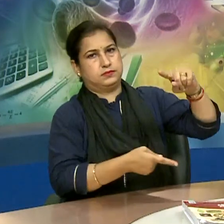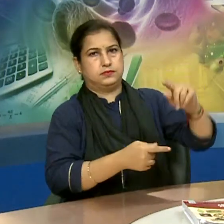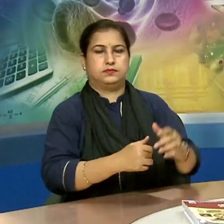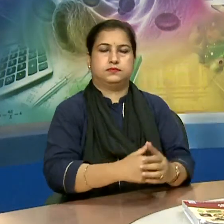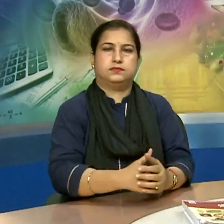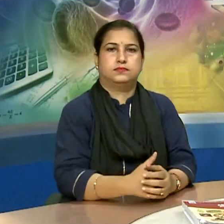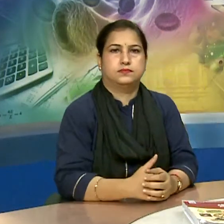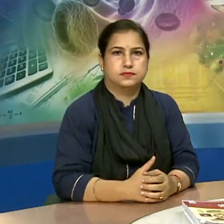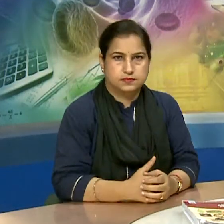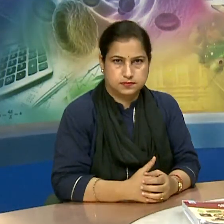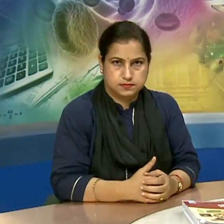and chair,